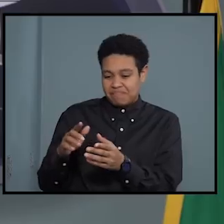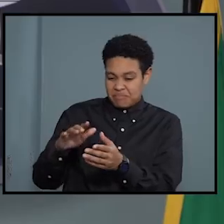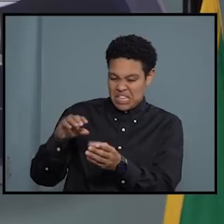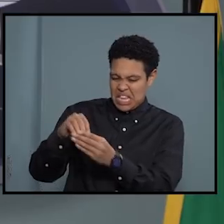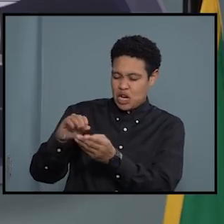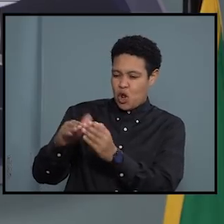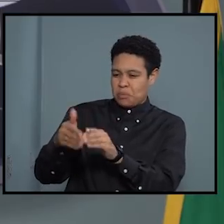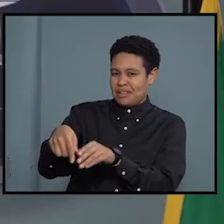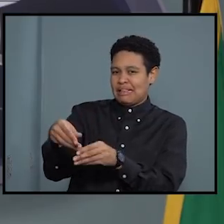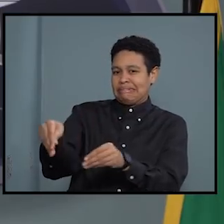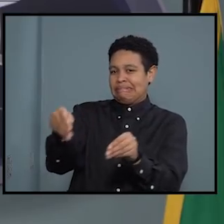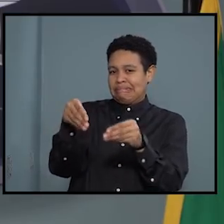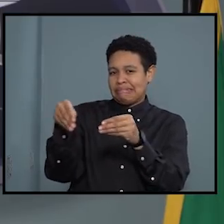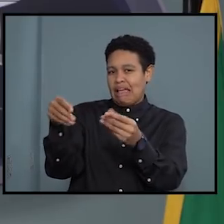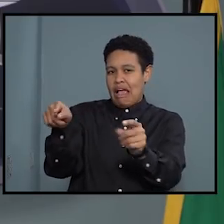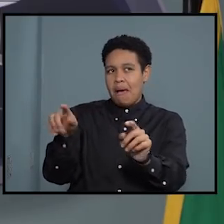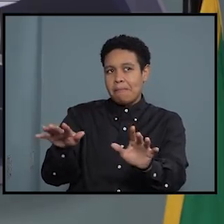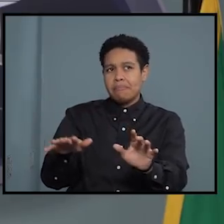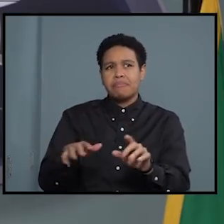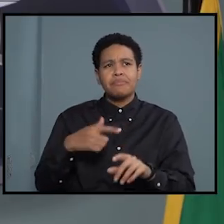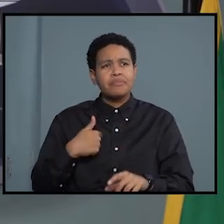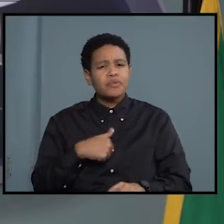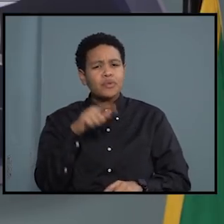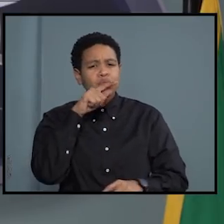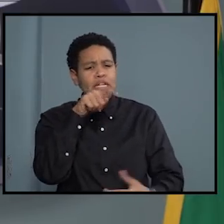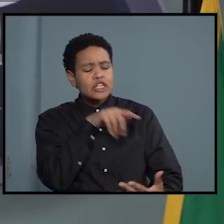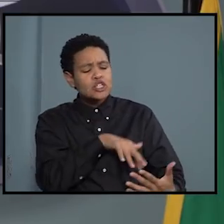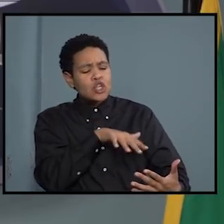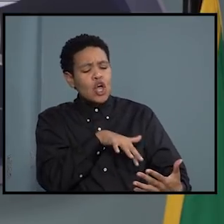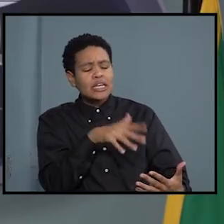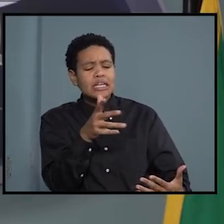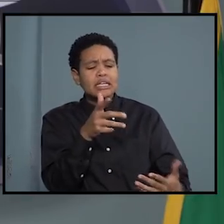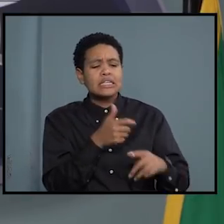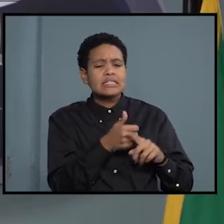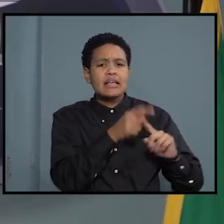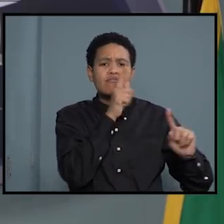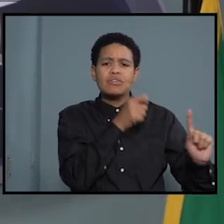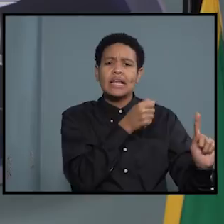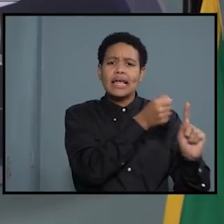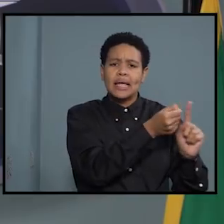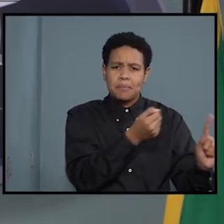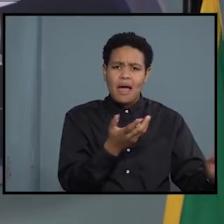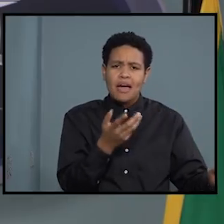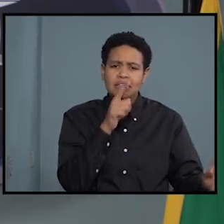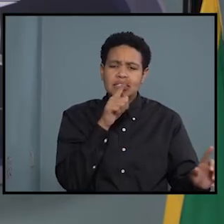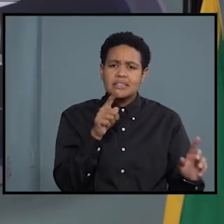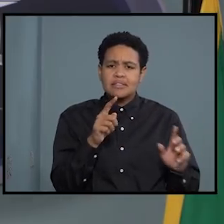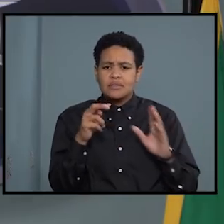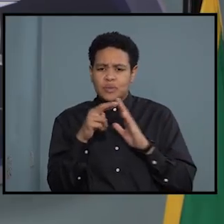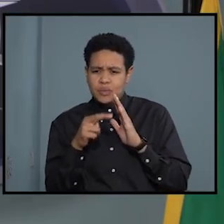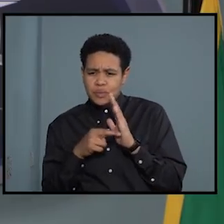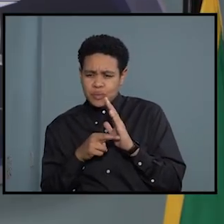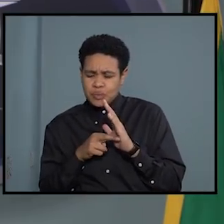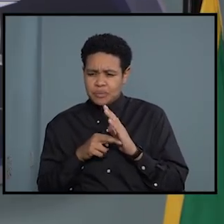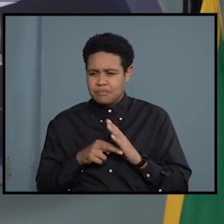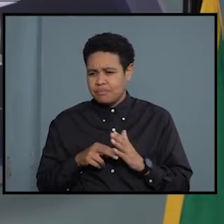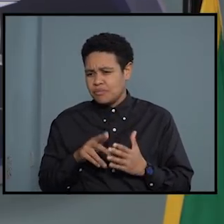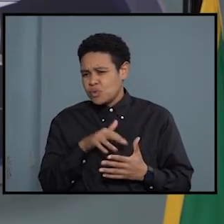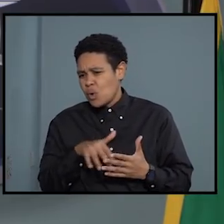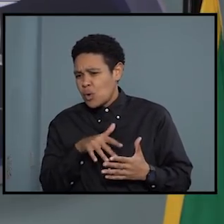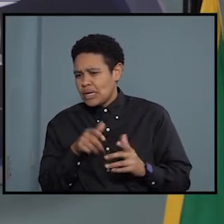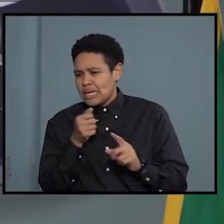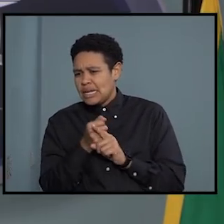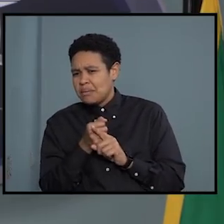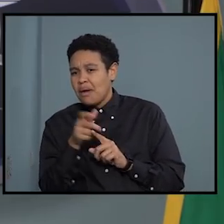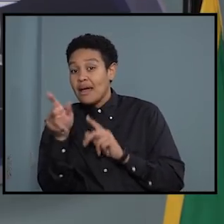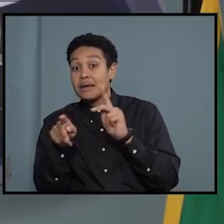2020. And we're studying the impact of the measures on the people